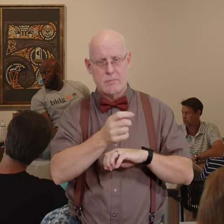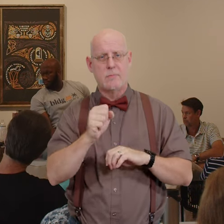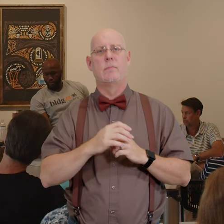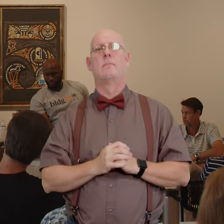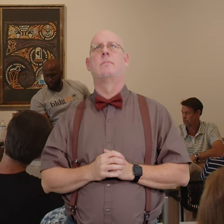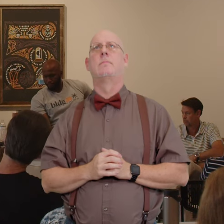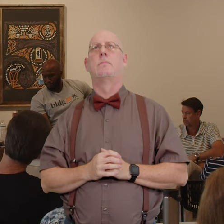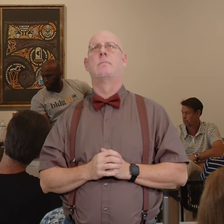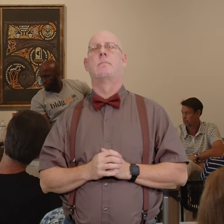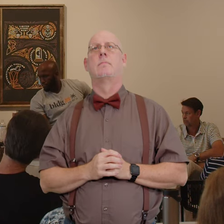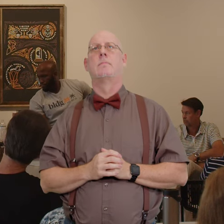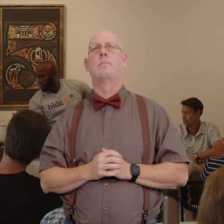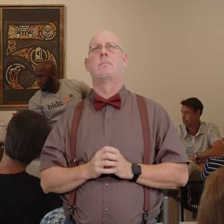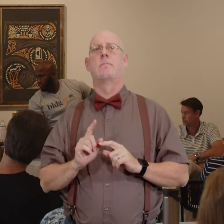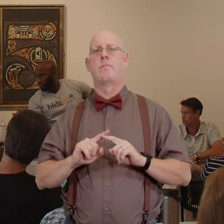so does individual election.